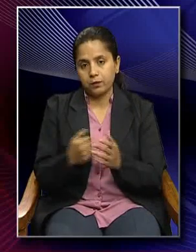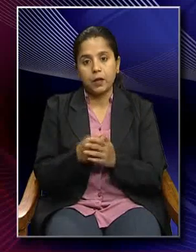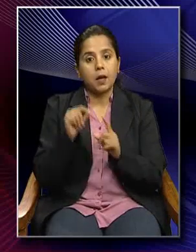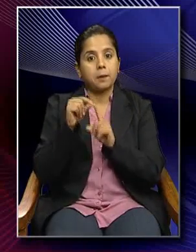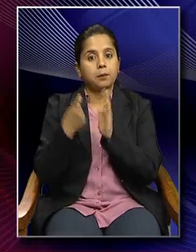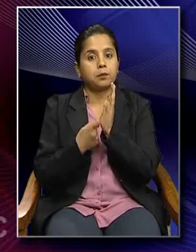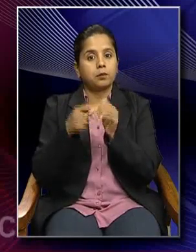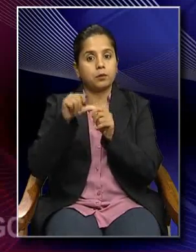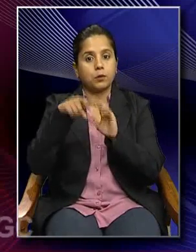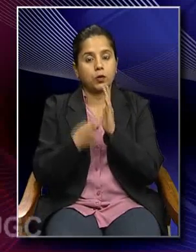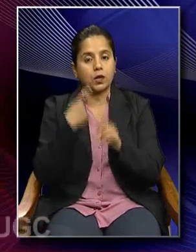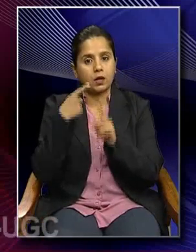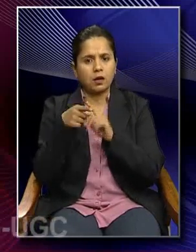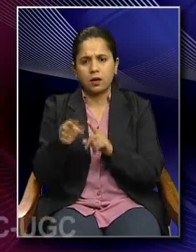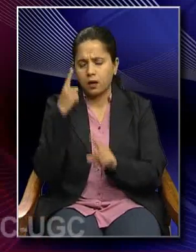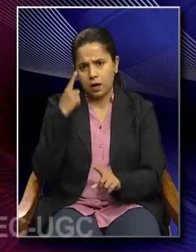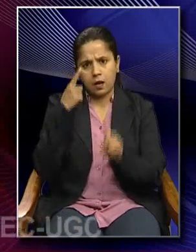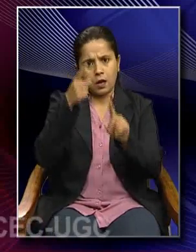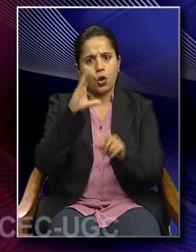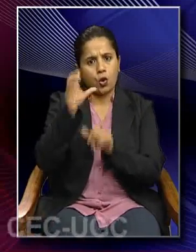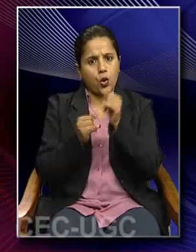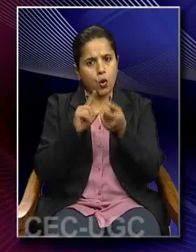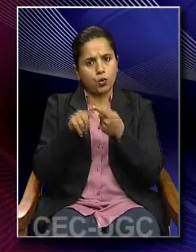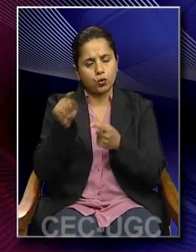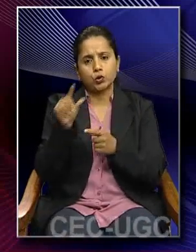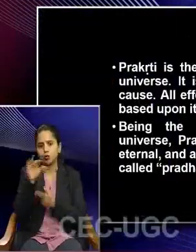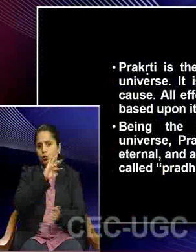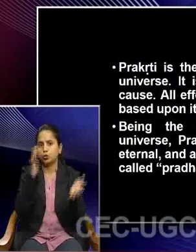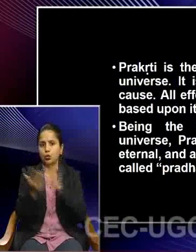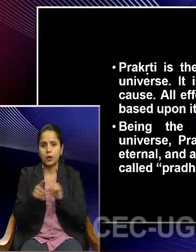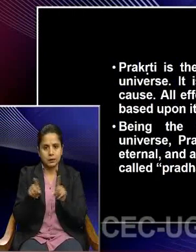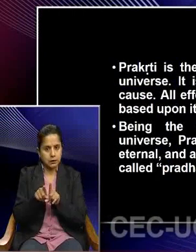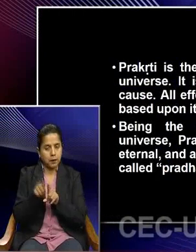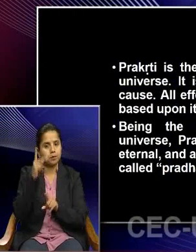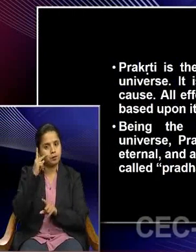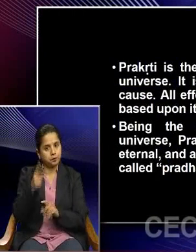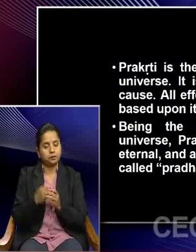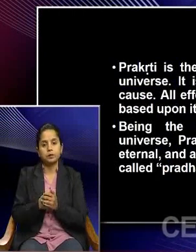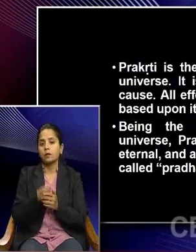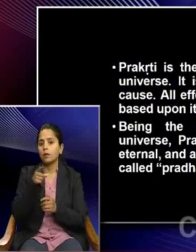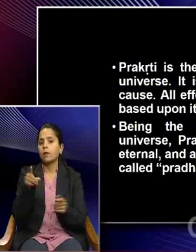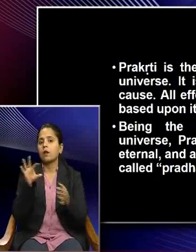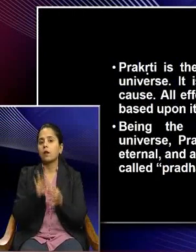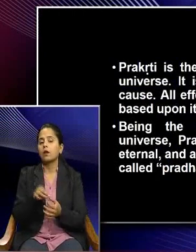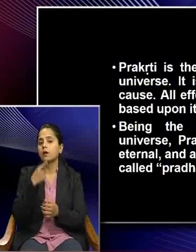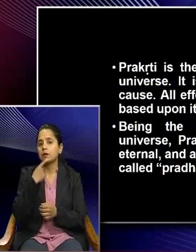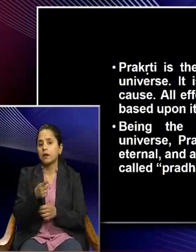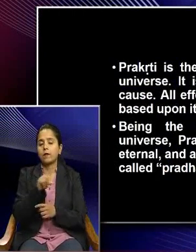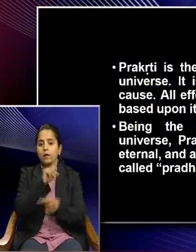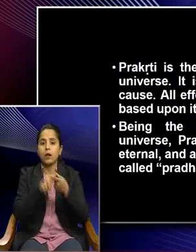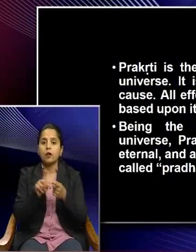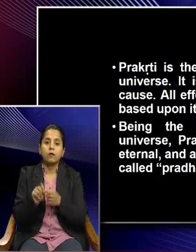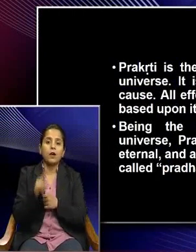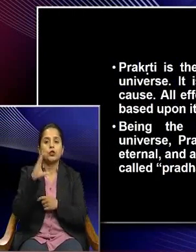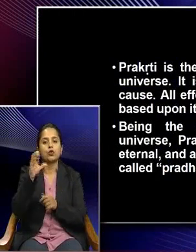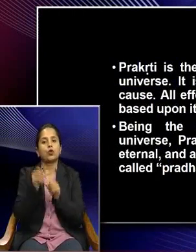Prakriti is the ultimate cause of the universe. It is regarded as the first